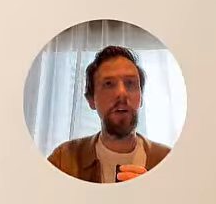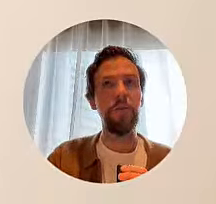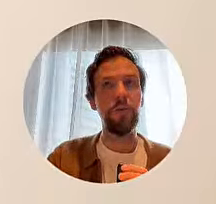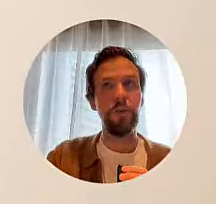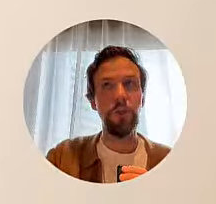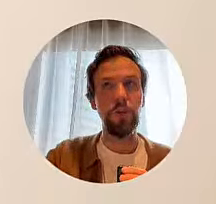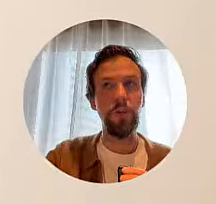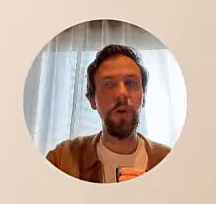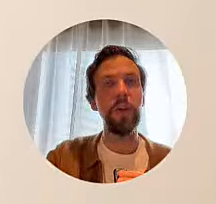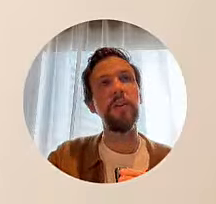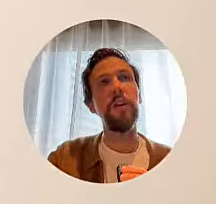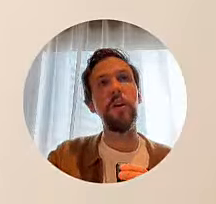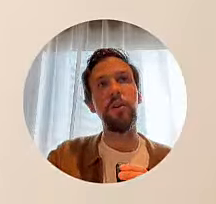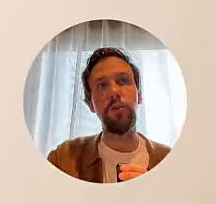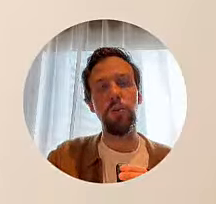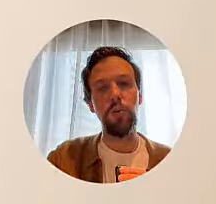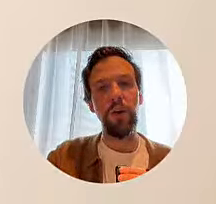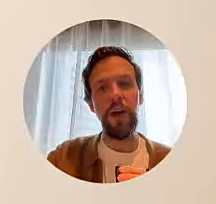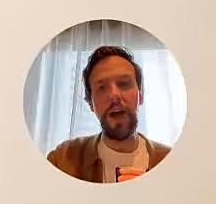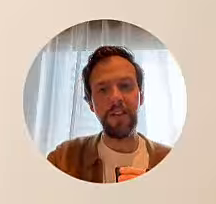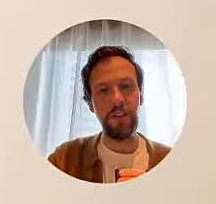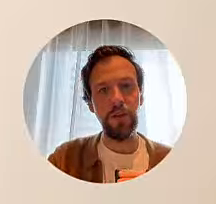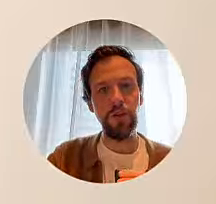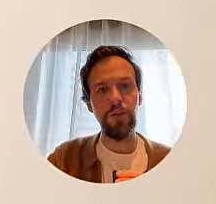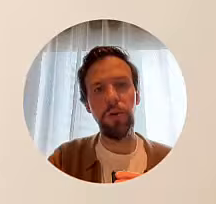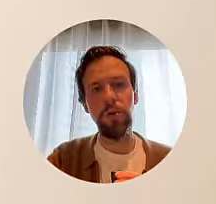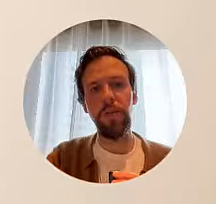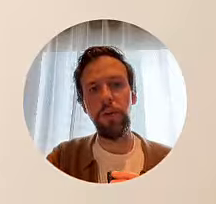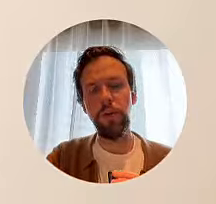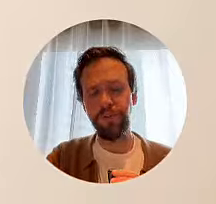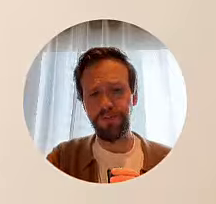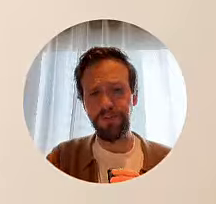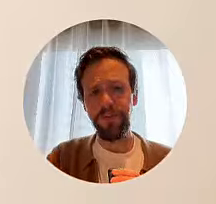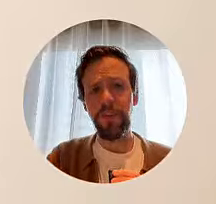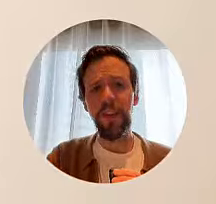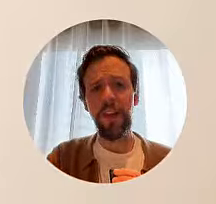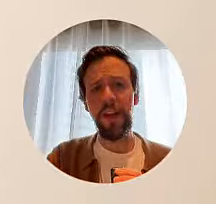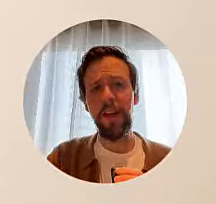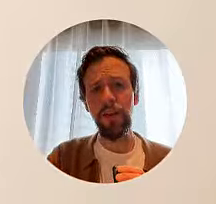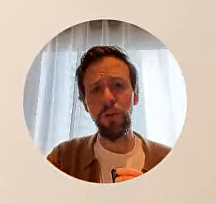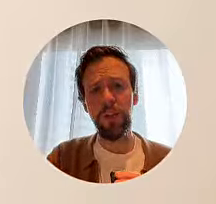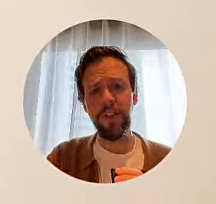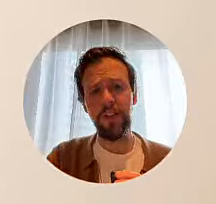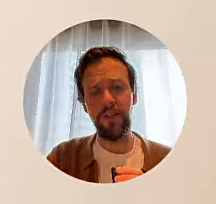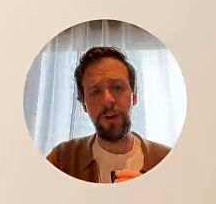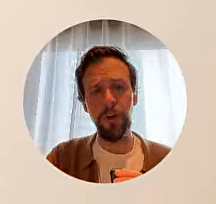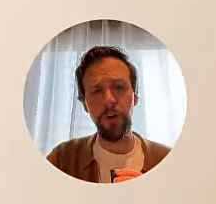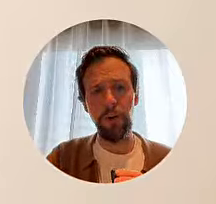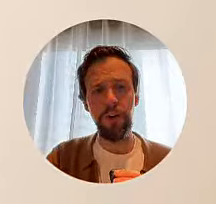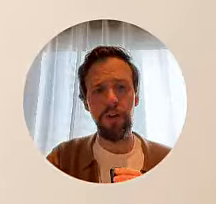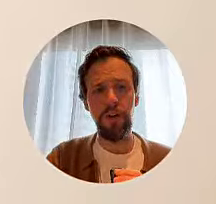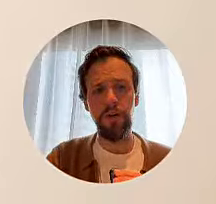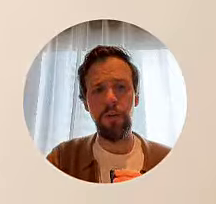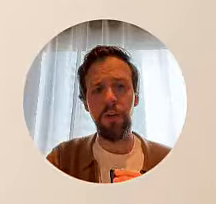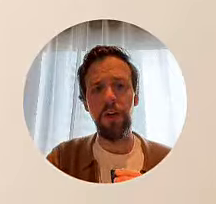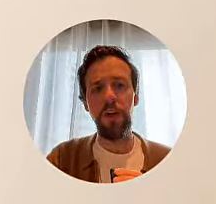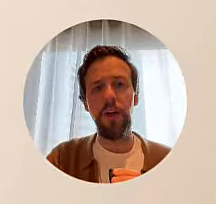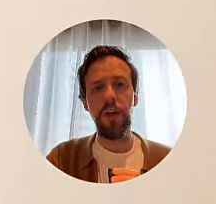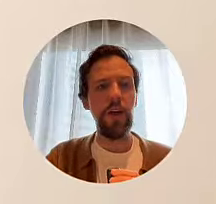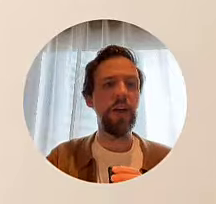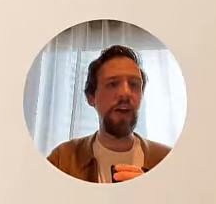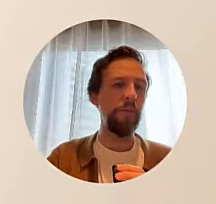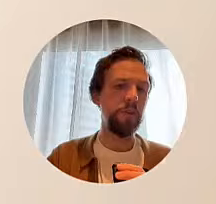dialogue after a certain point to ask the user for a review. And I do this at a very good point in Art of